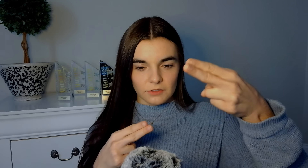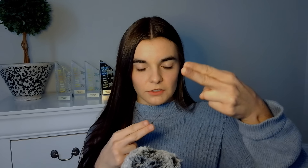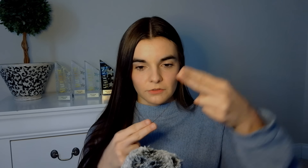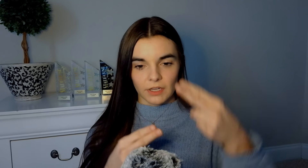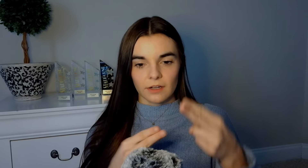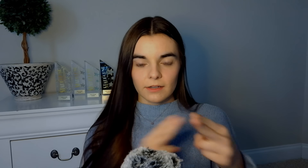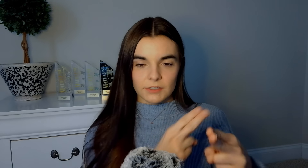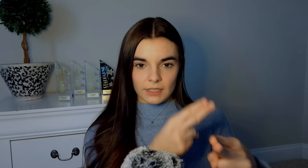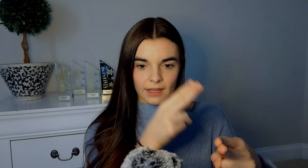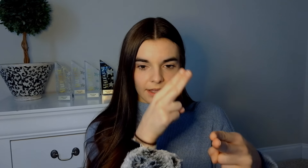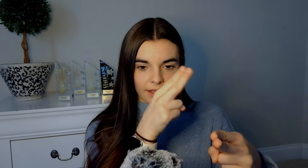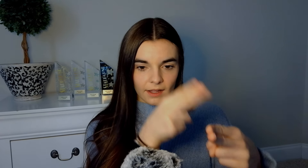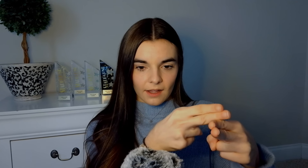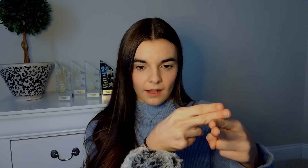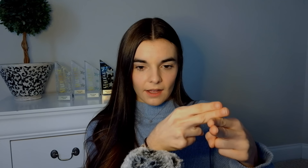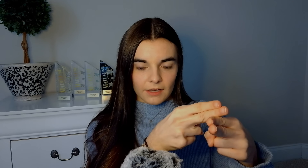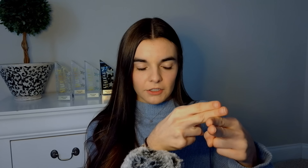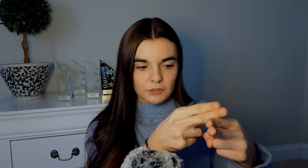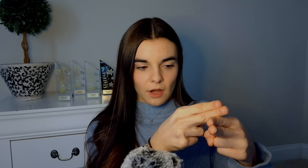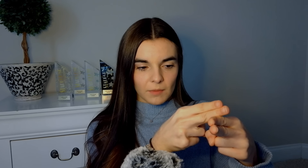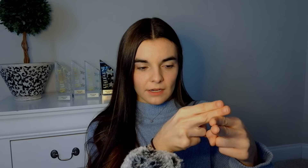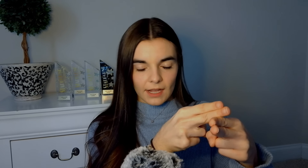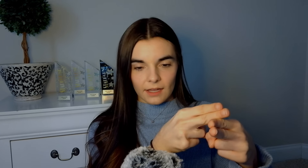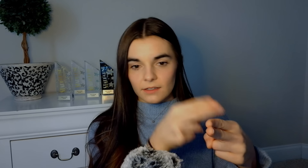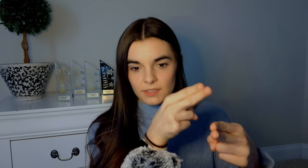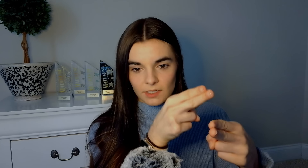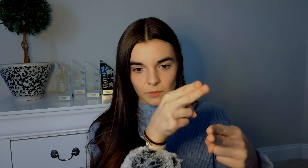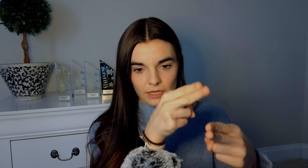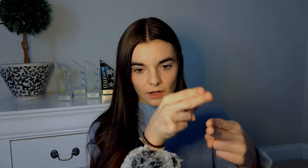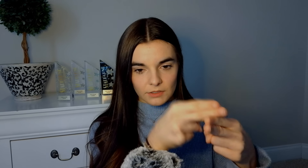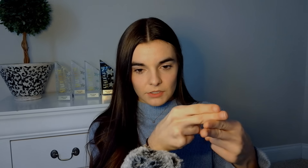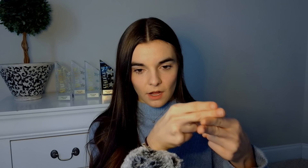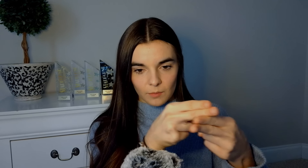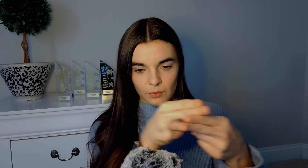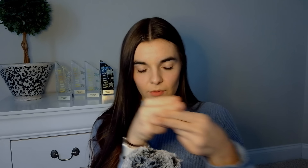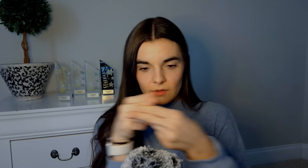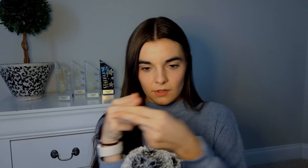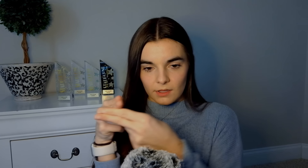and 2 fingers, and your dominant hand is gonna be on top